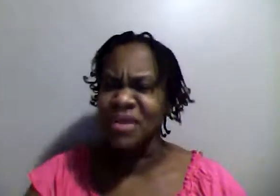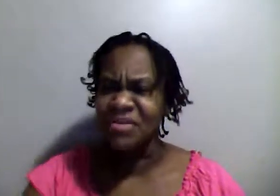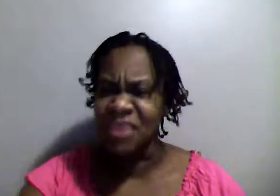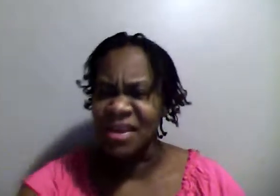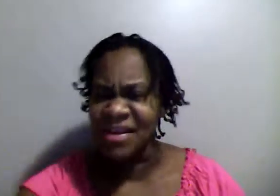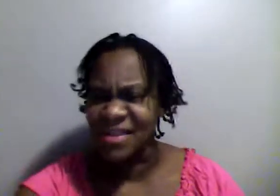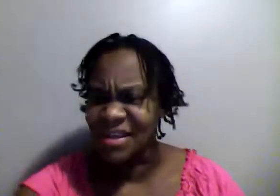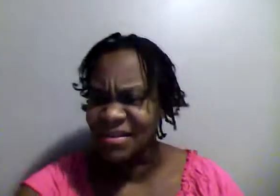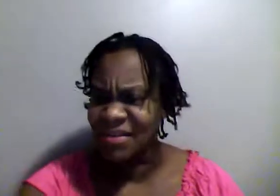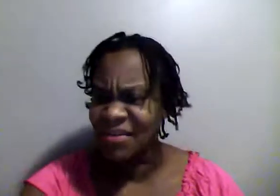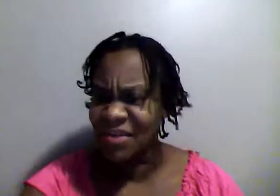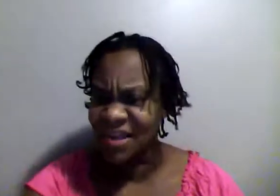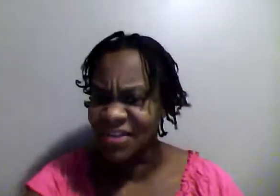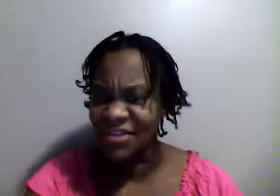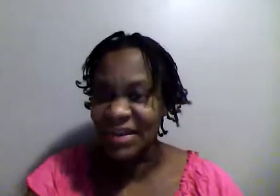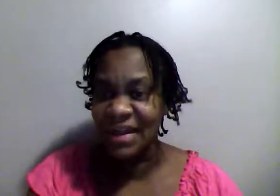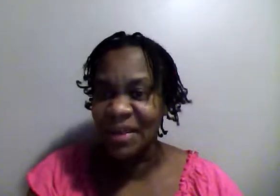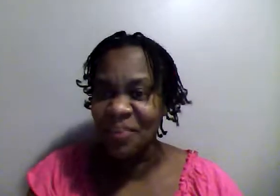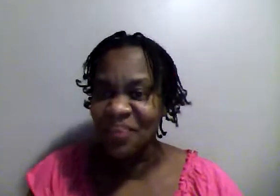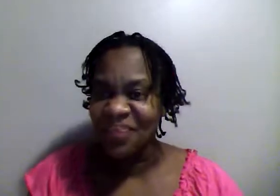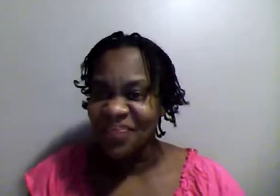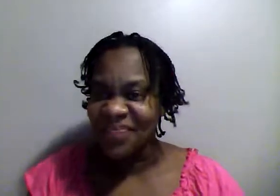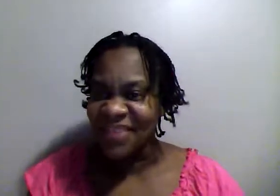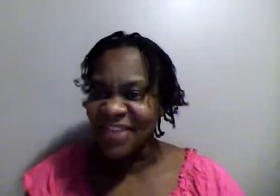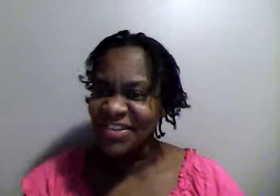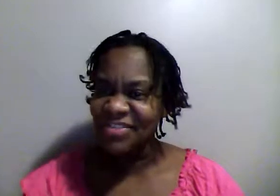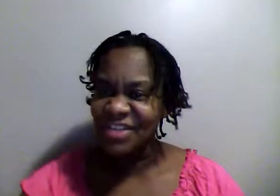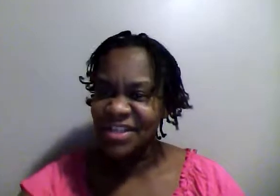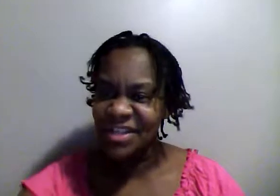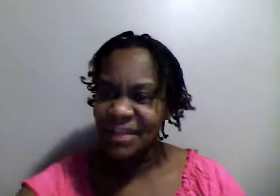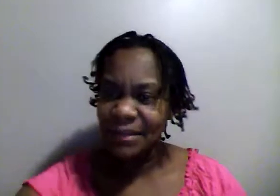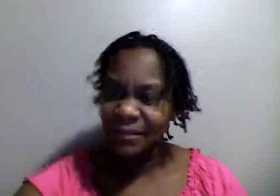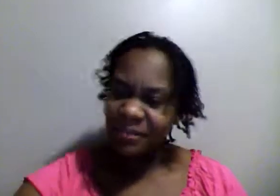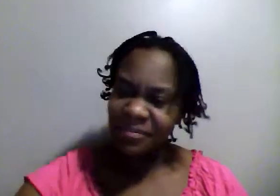with anything that relates to lime. That's interesting.